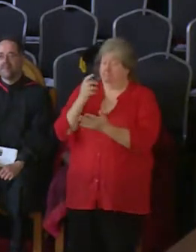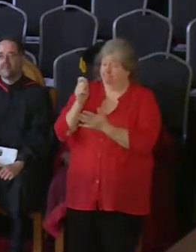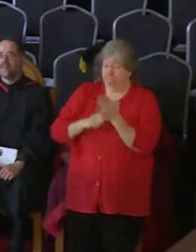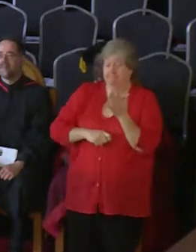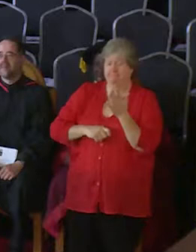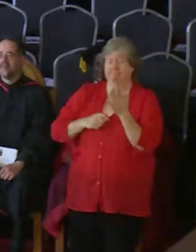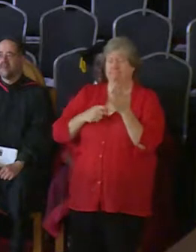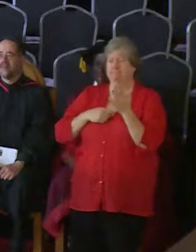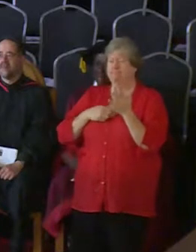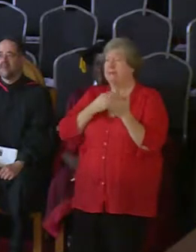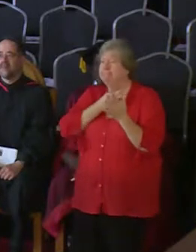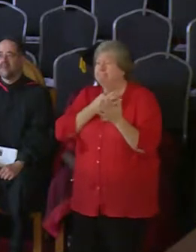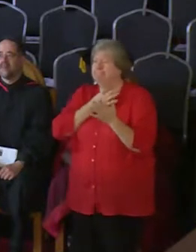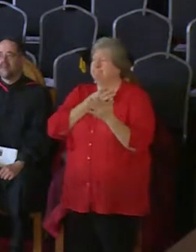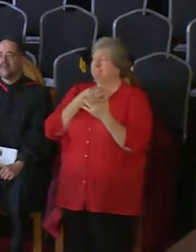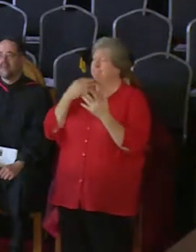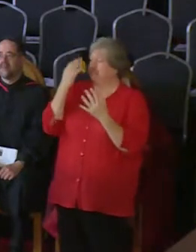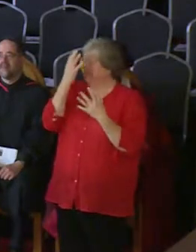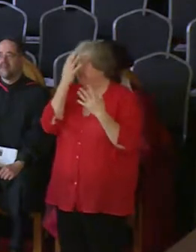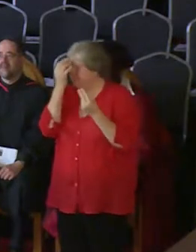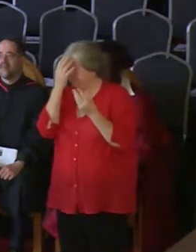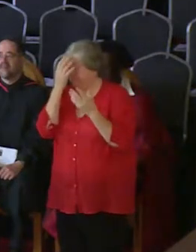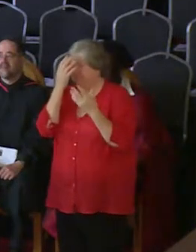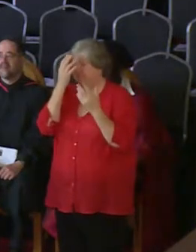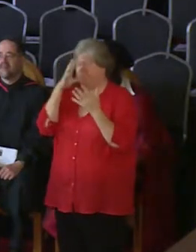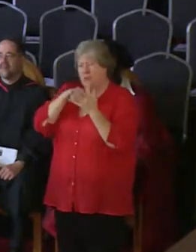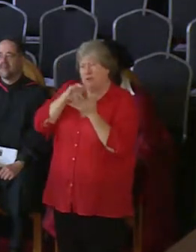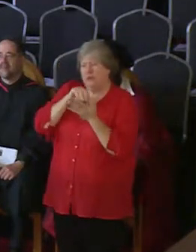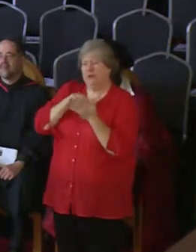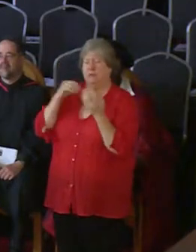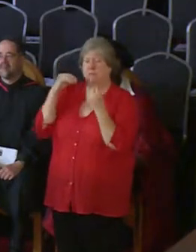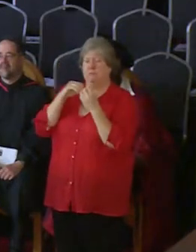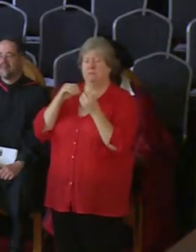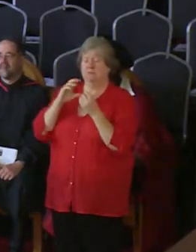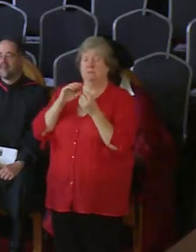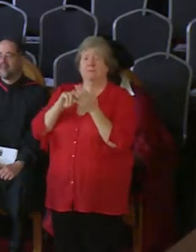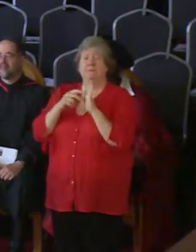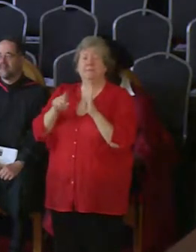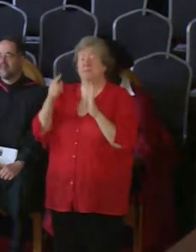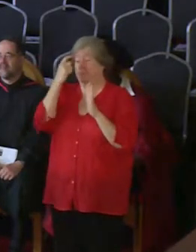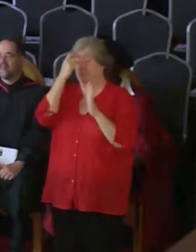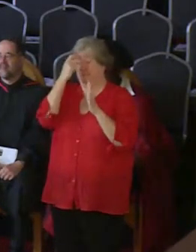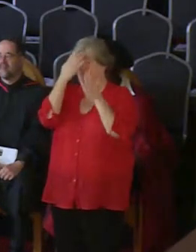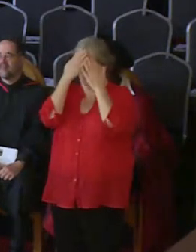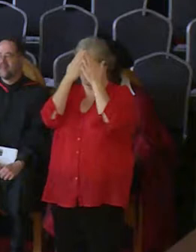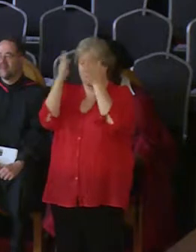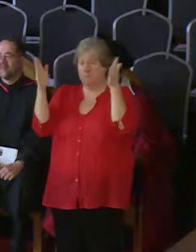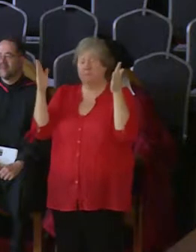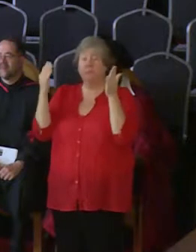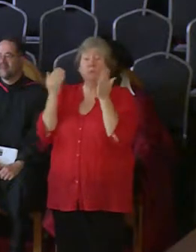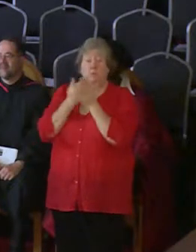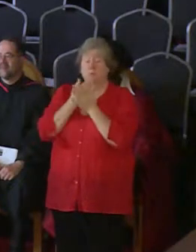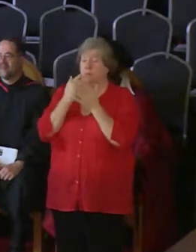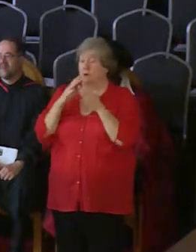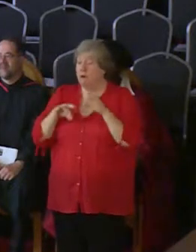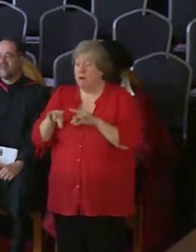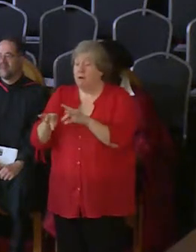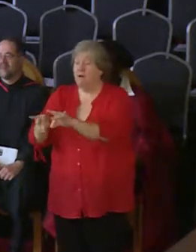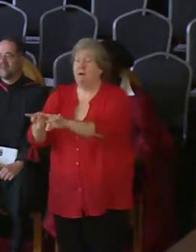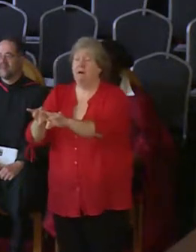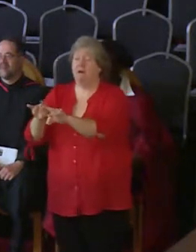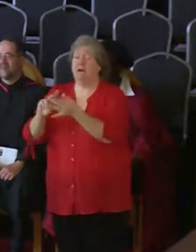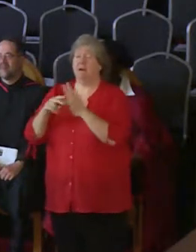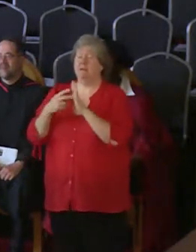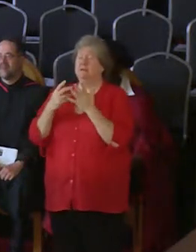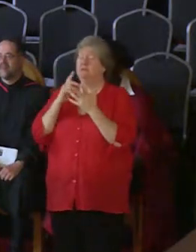inquiry, an environment that promotes and supports openness to new ideas, one that invites varied